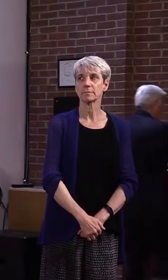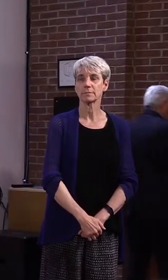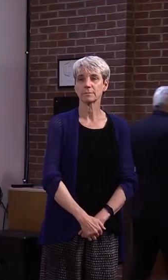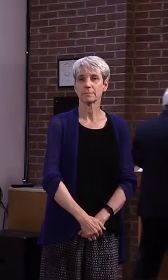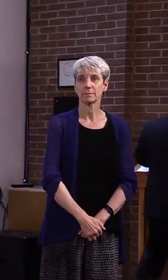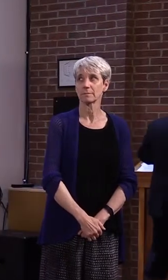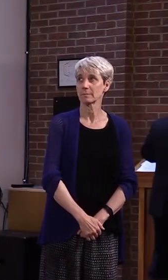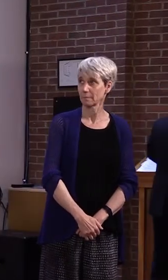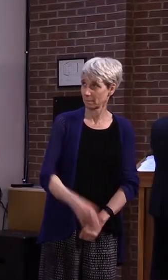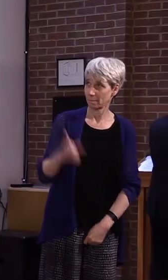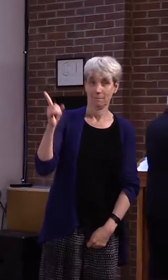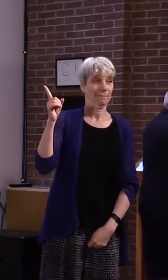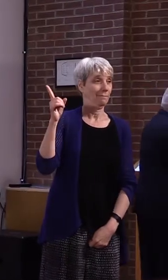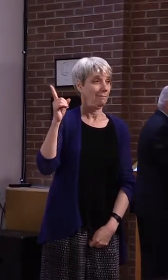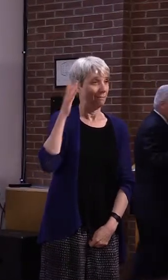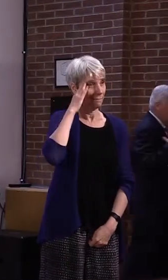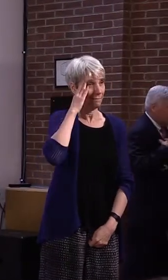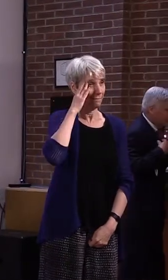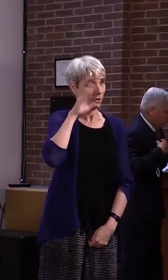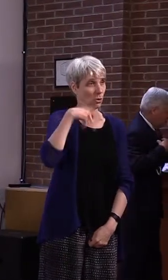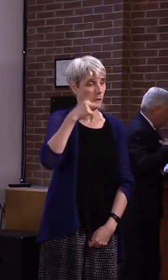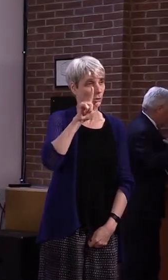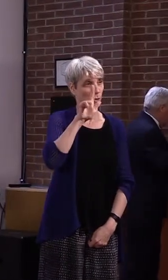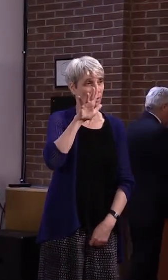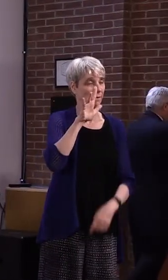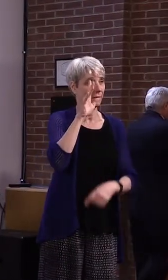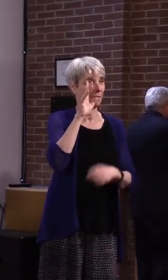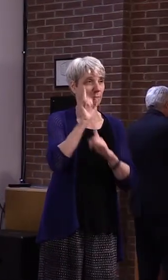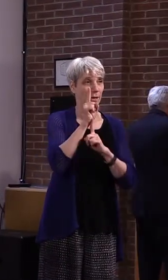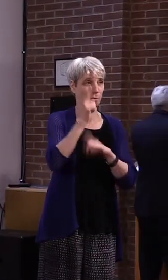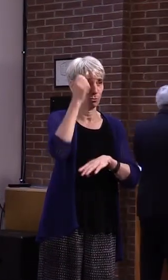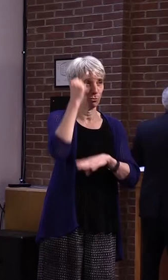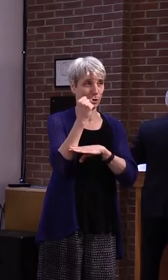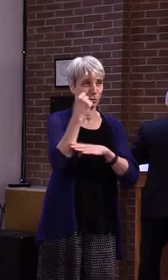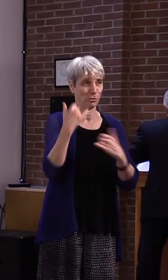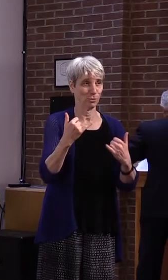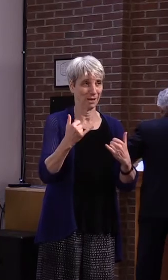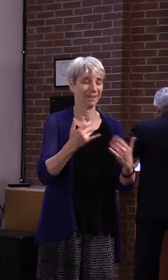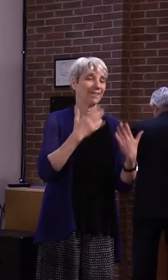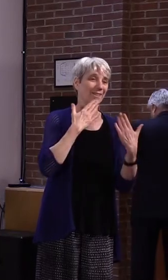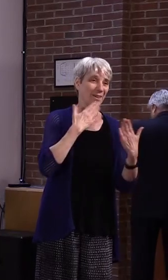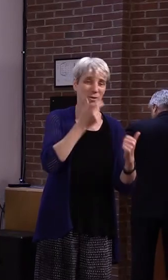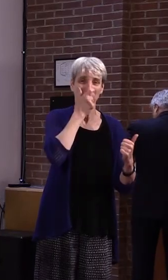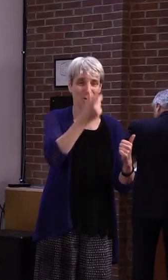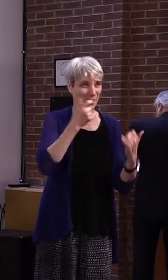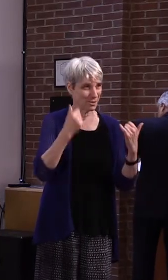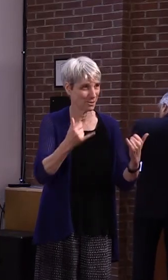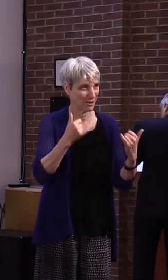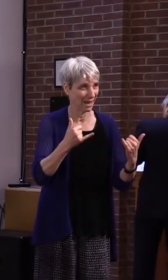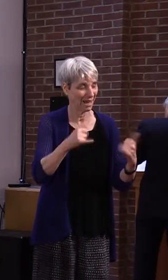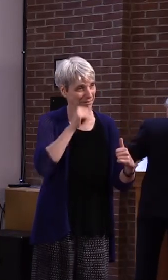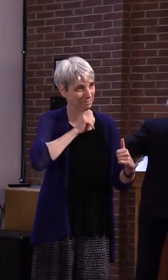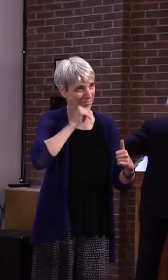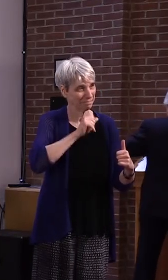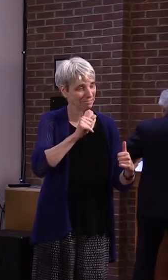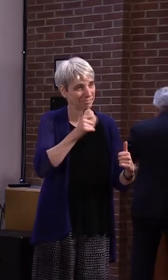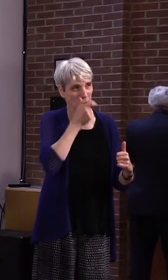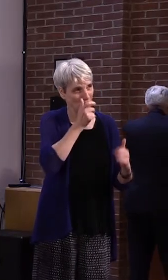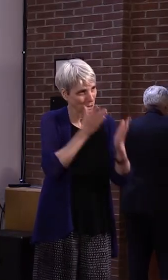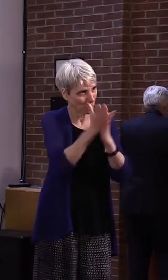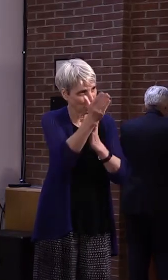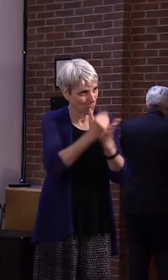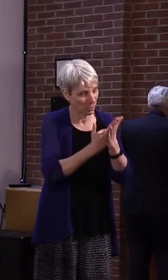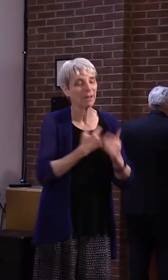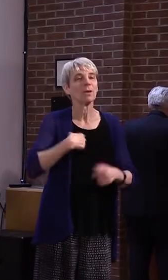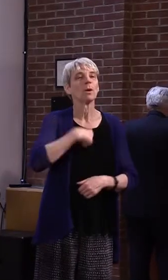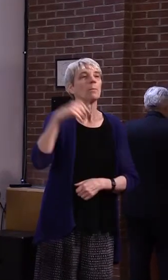everybody. A new record for us, 2 hours and 25 minutes. Thank you very much for tuning in and persevering. But we'll be